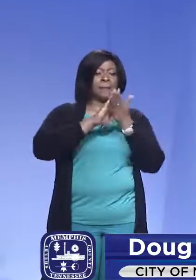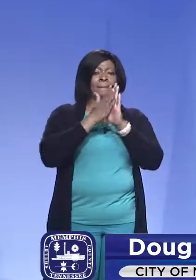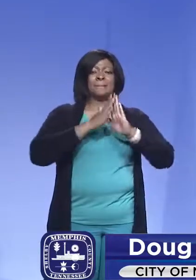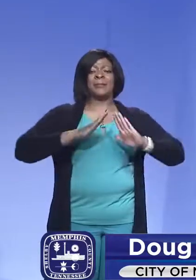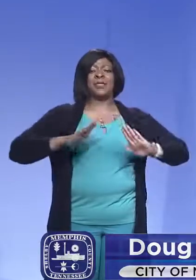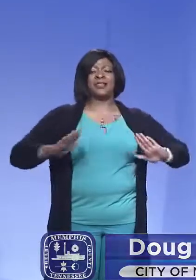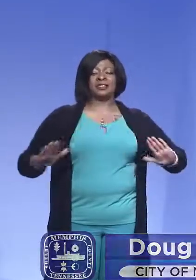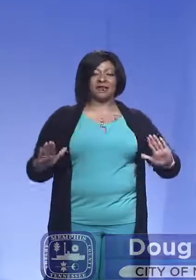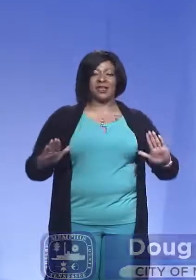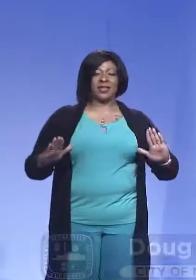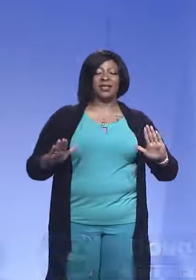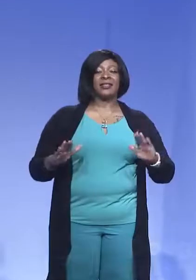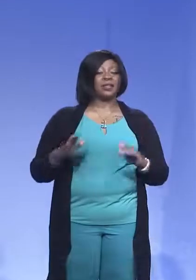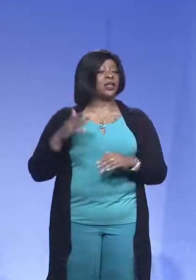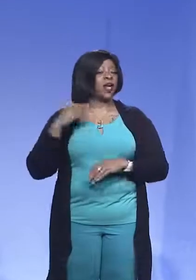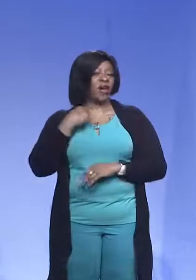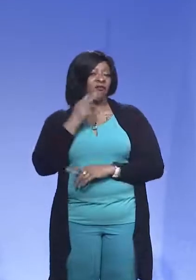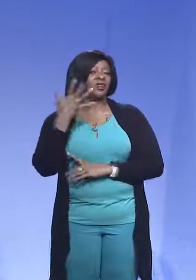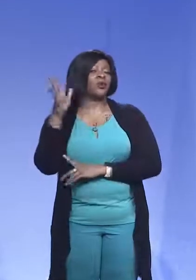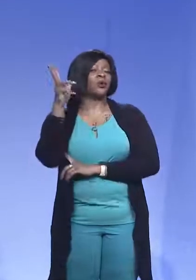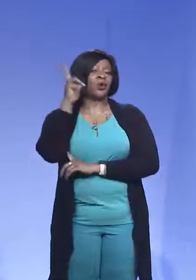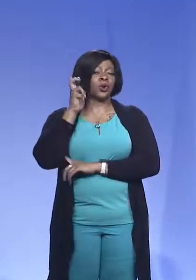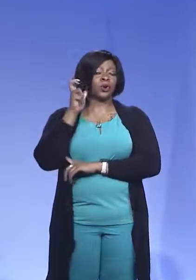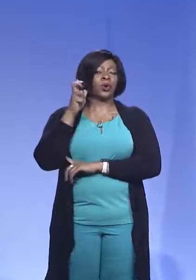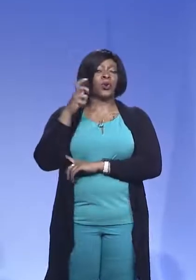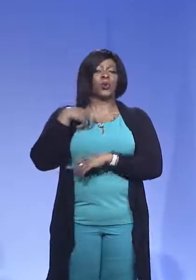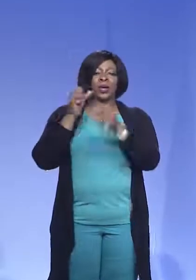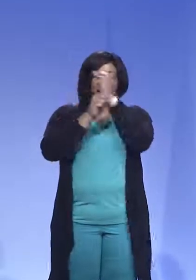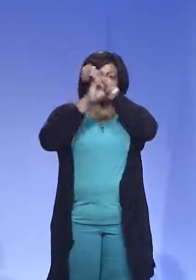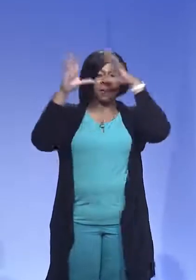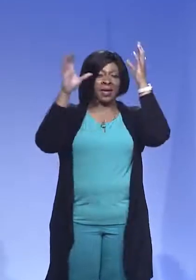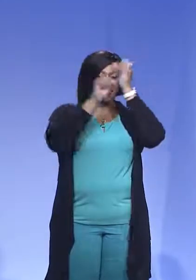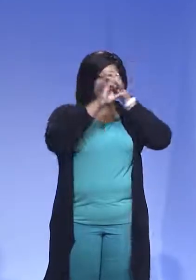be heard. And we continue to reimagine